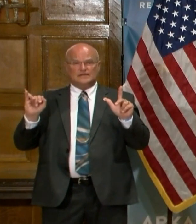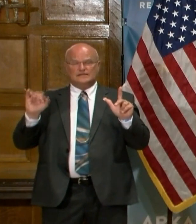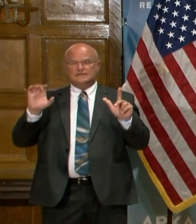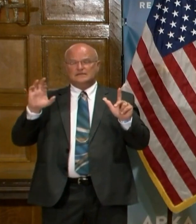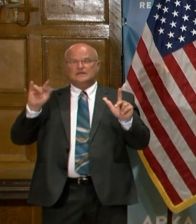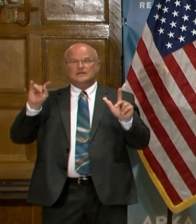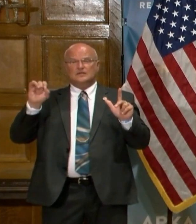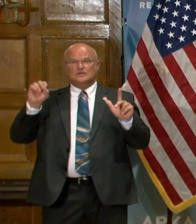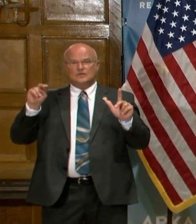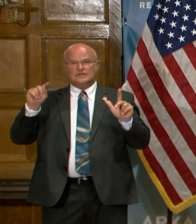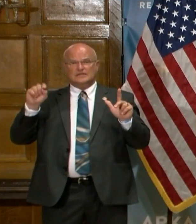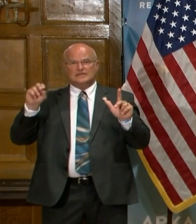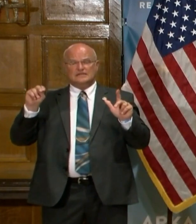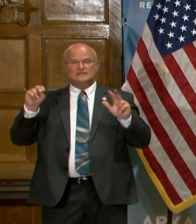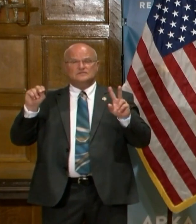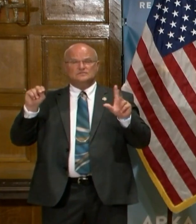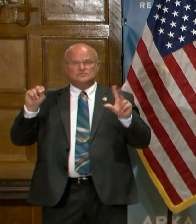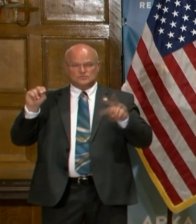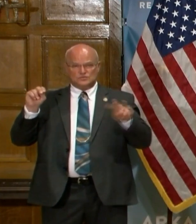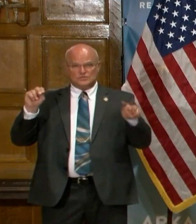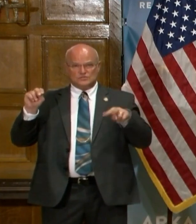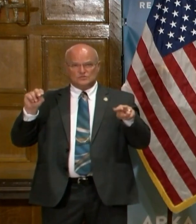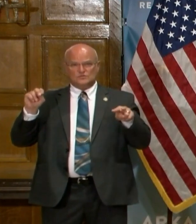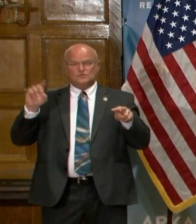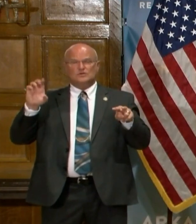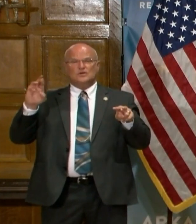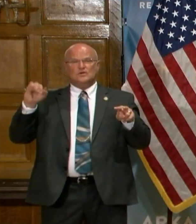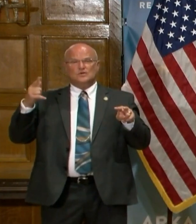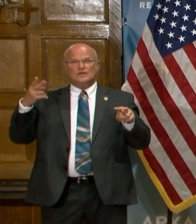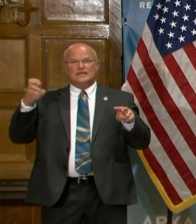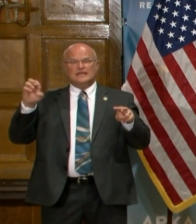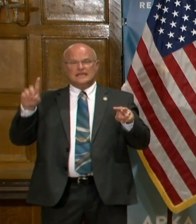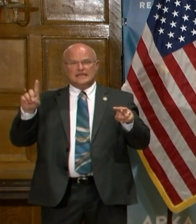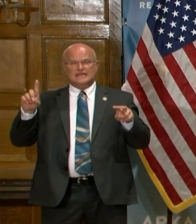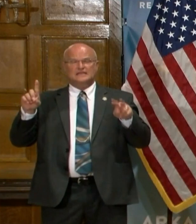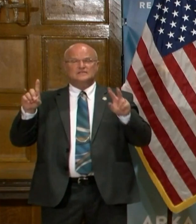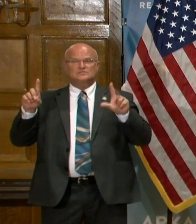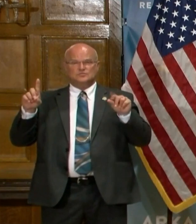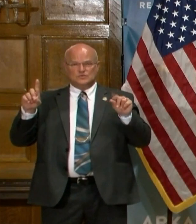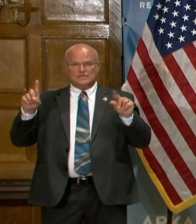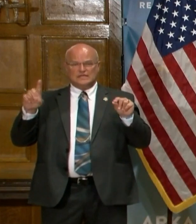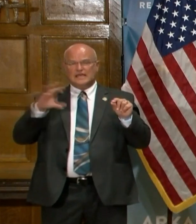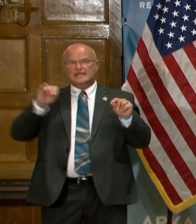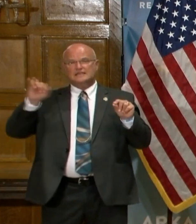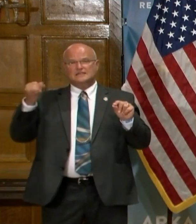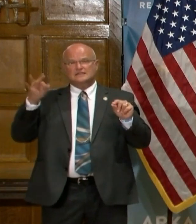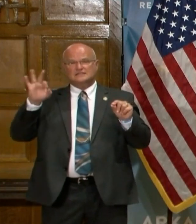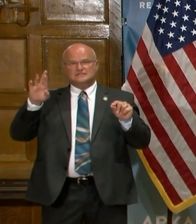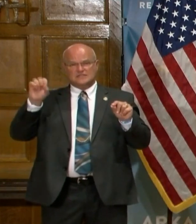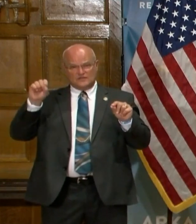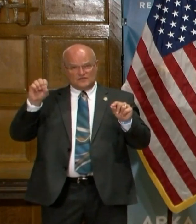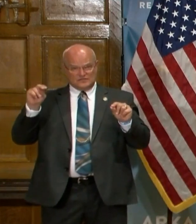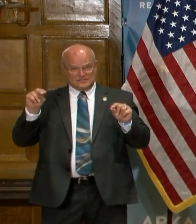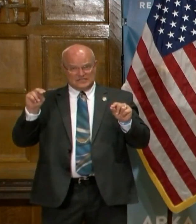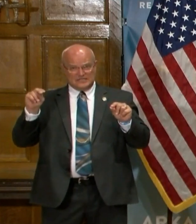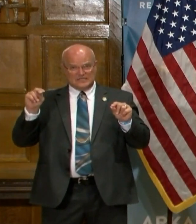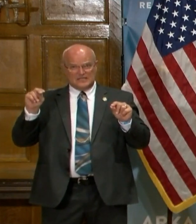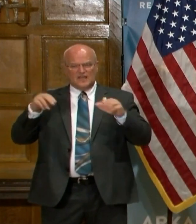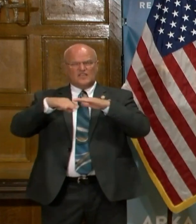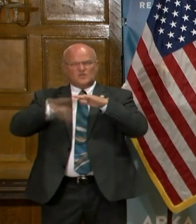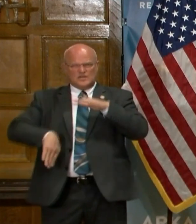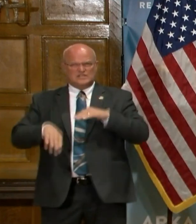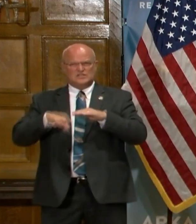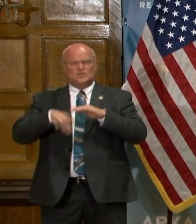Crittenden County, and 20 in Craighead County, and 20 in Jefferson County. The rest are lower than